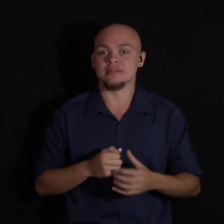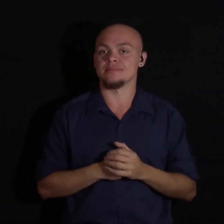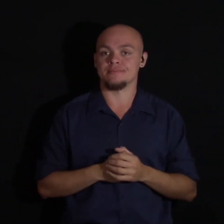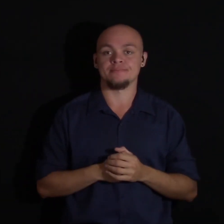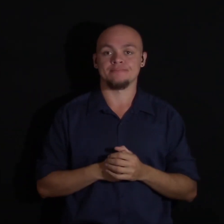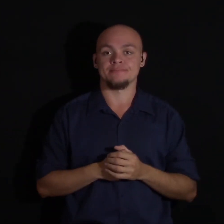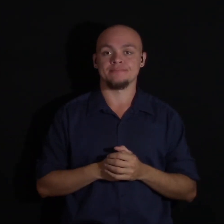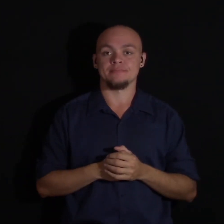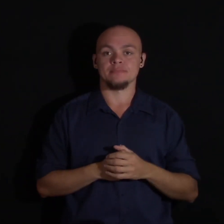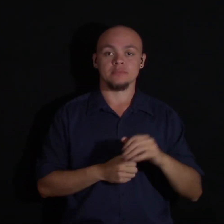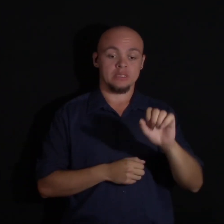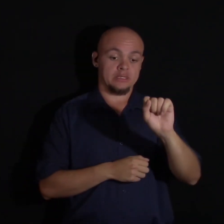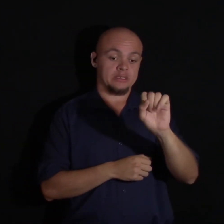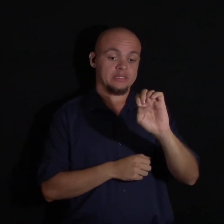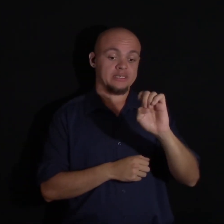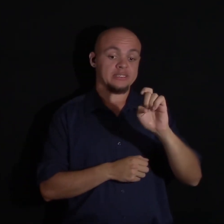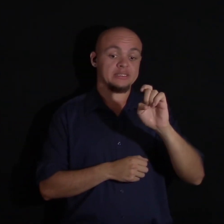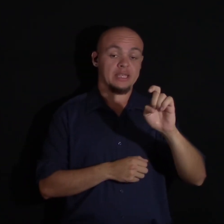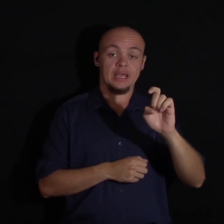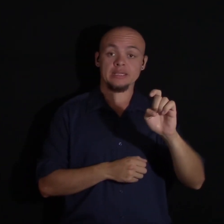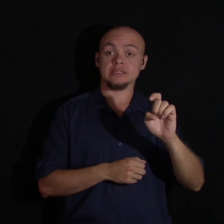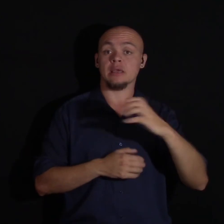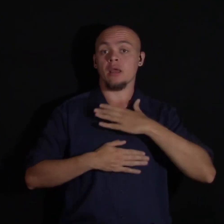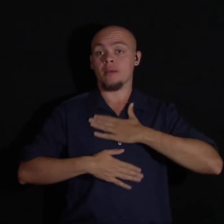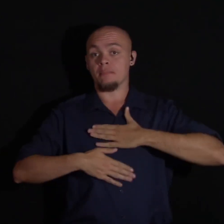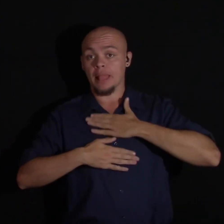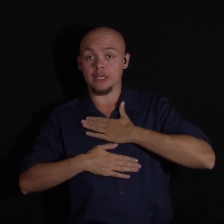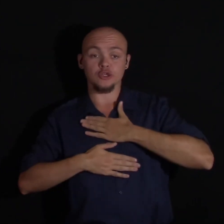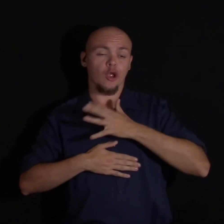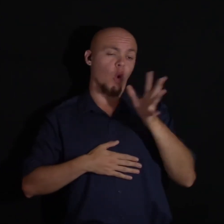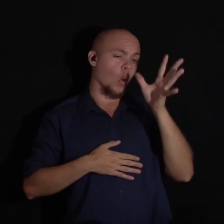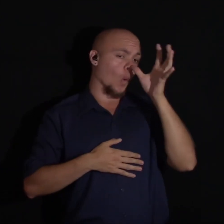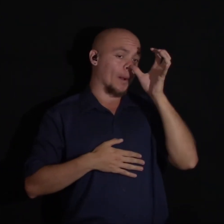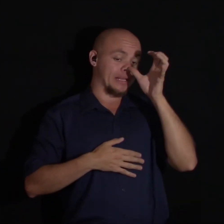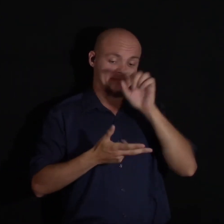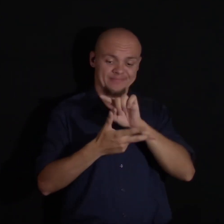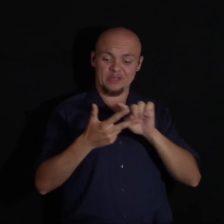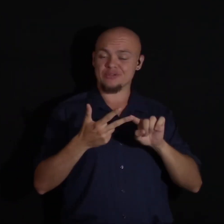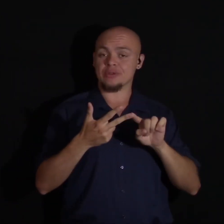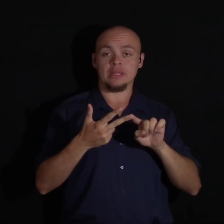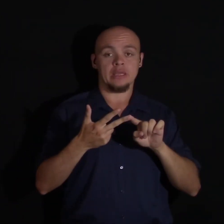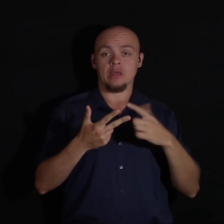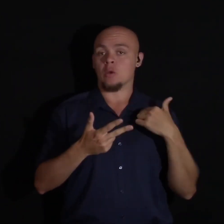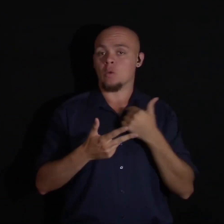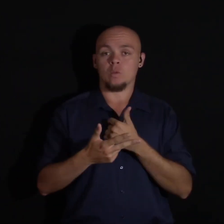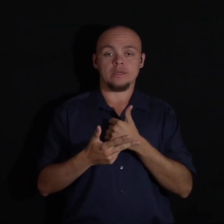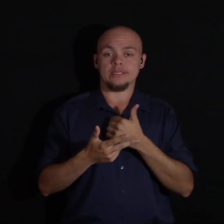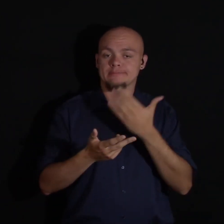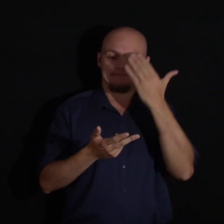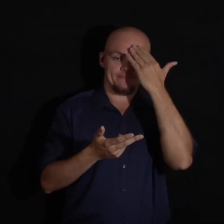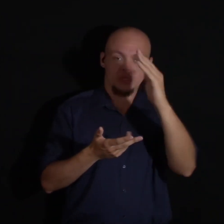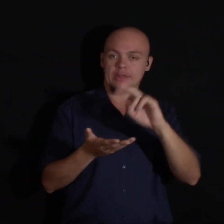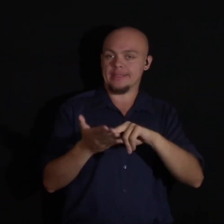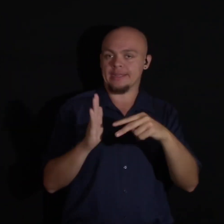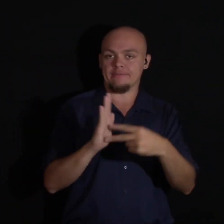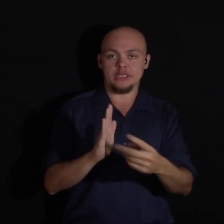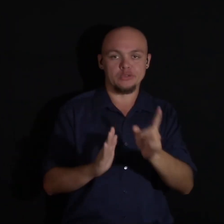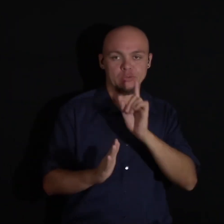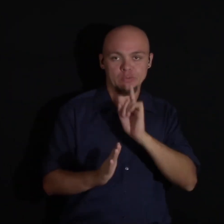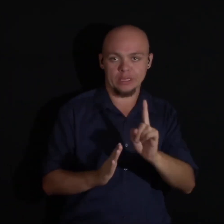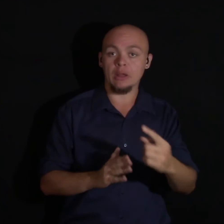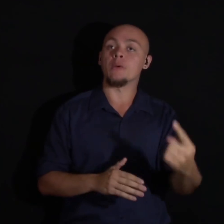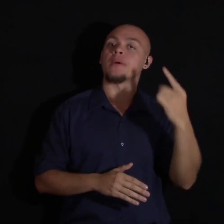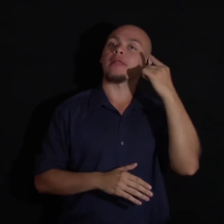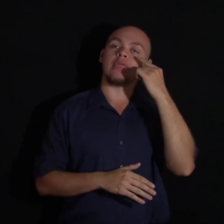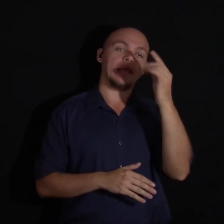definition of what sex, pleasure, and orgasm actually is. We usually spend our time in sex thinking orgasm